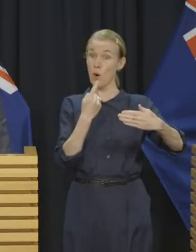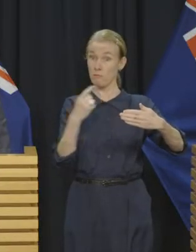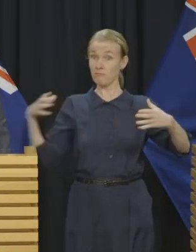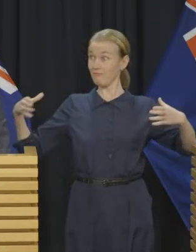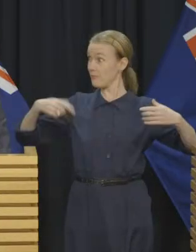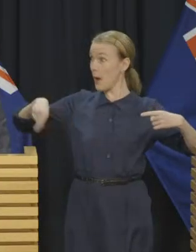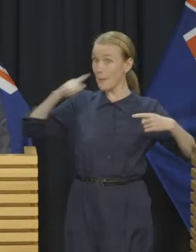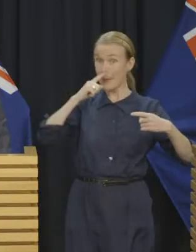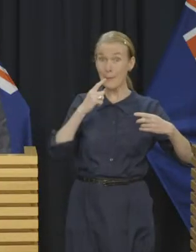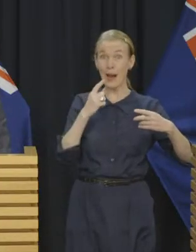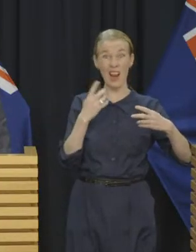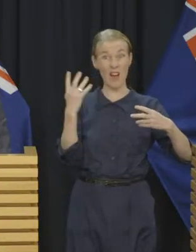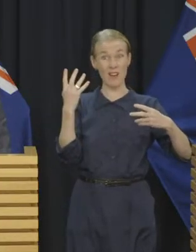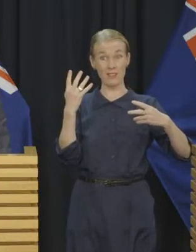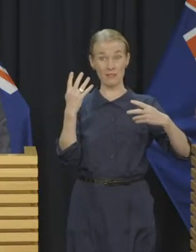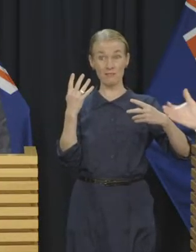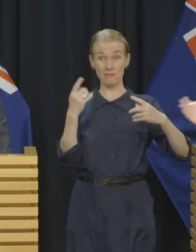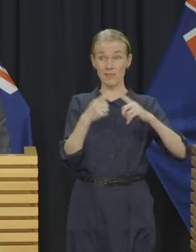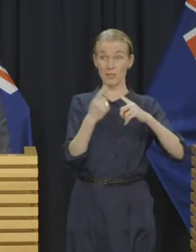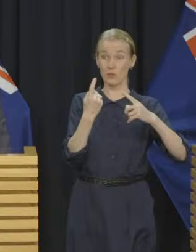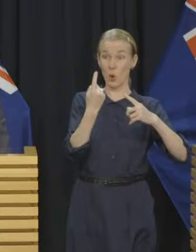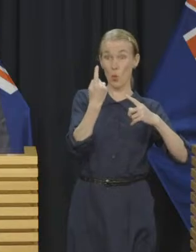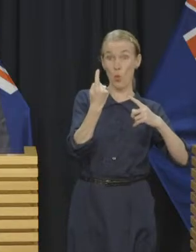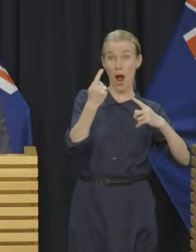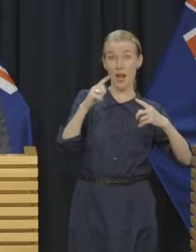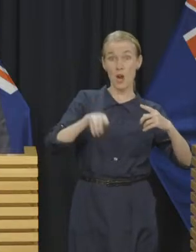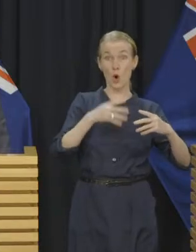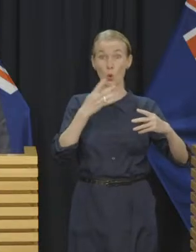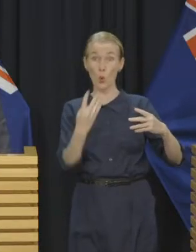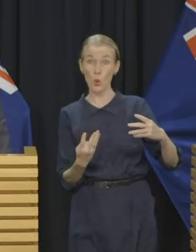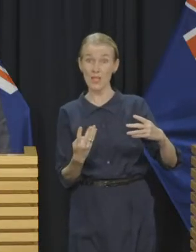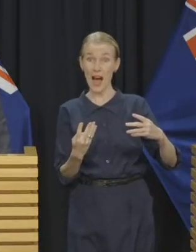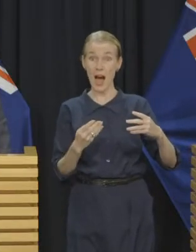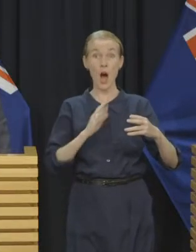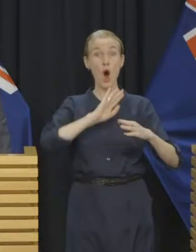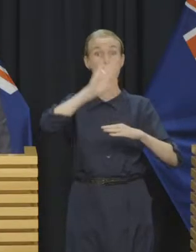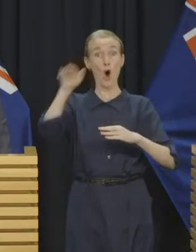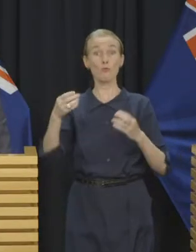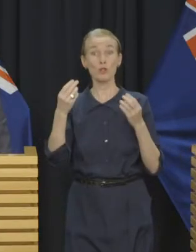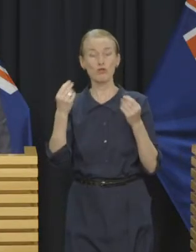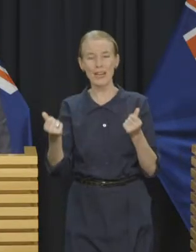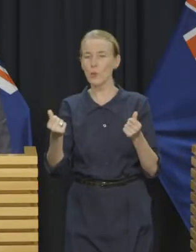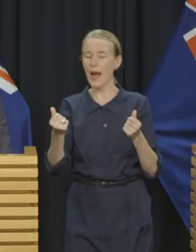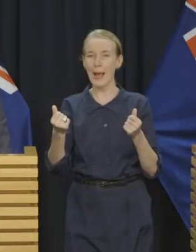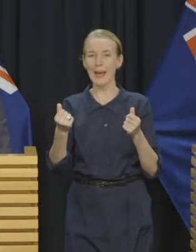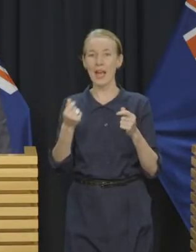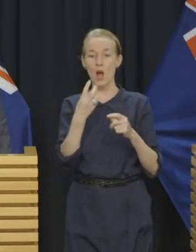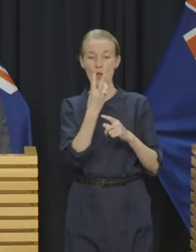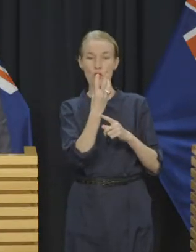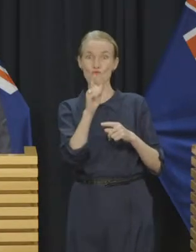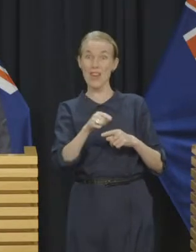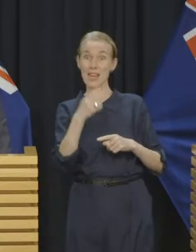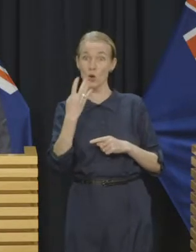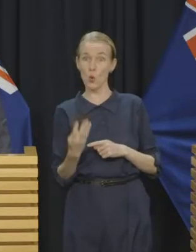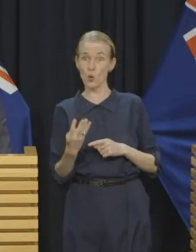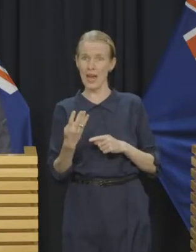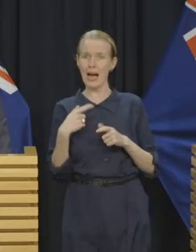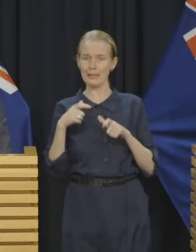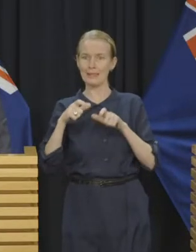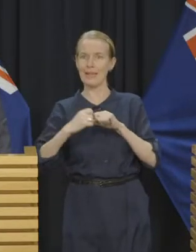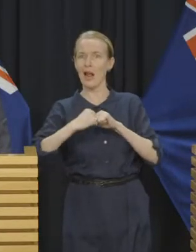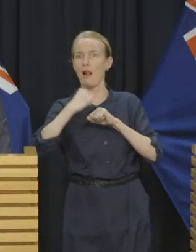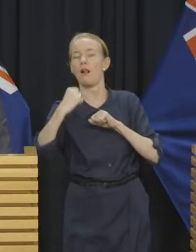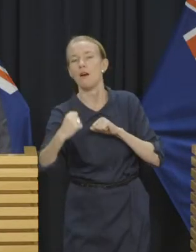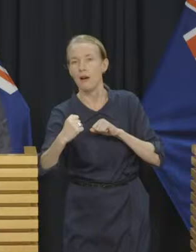vast majority of them were staying at least 16 plus days, because they're often detected on that day 3, and or other members